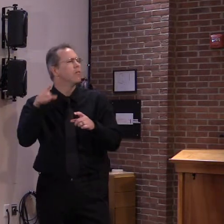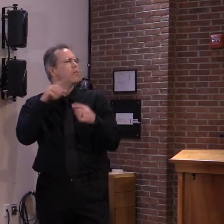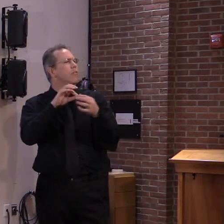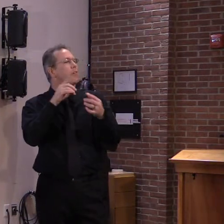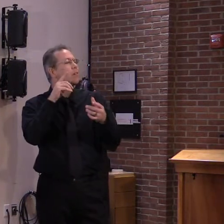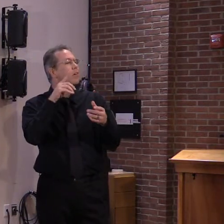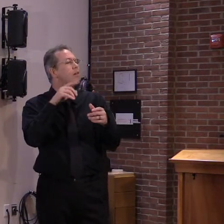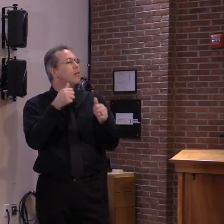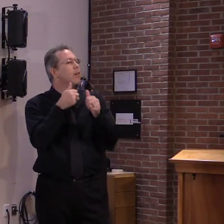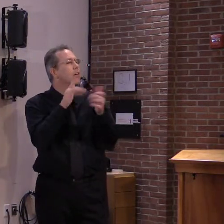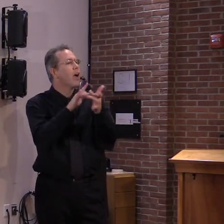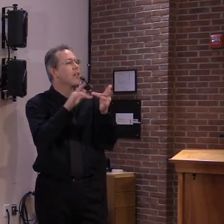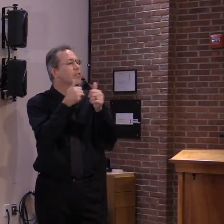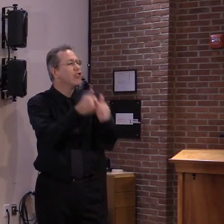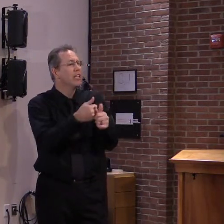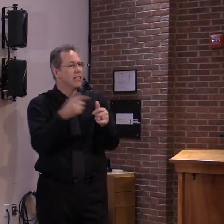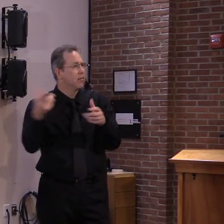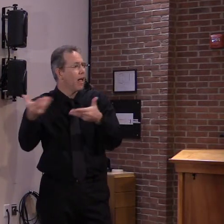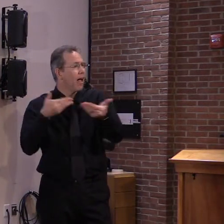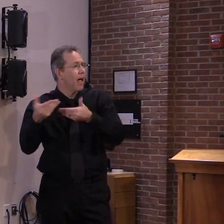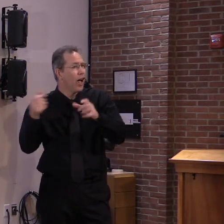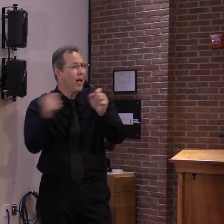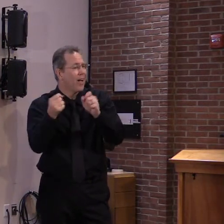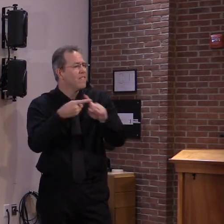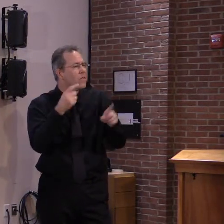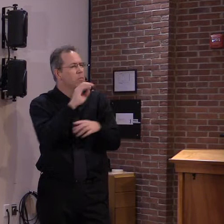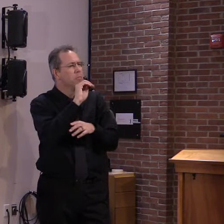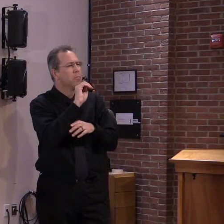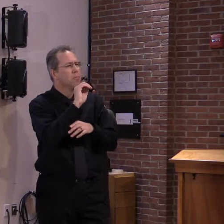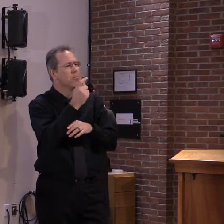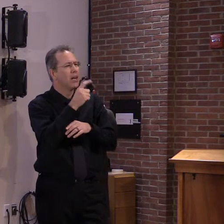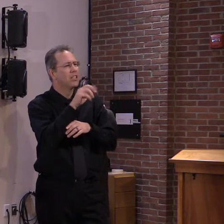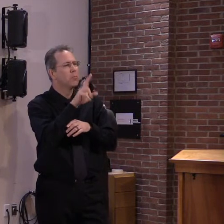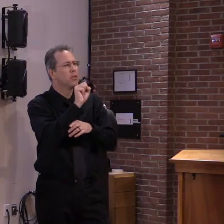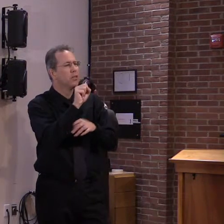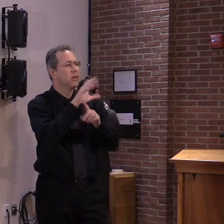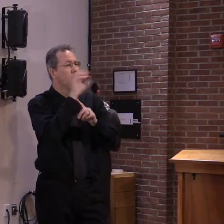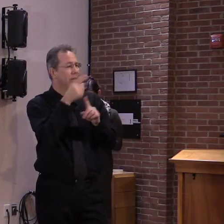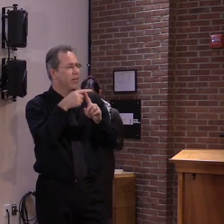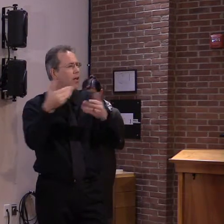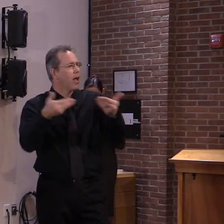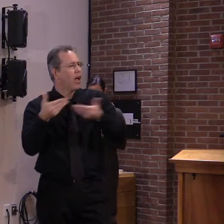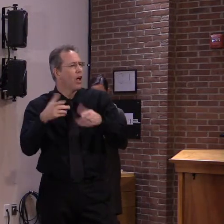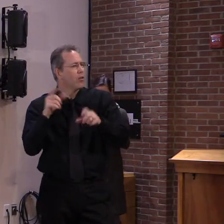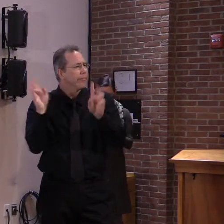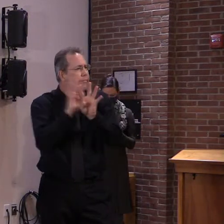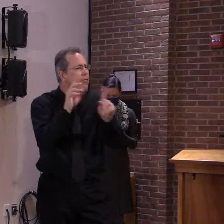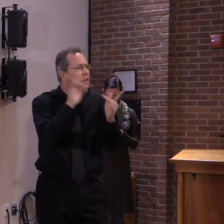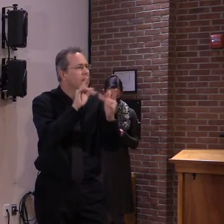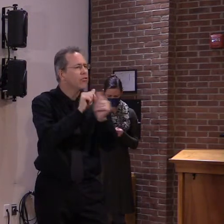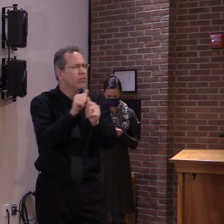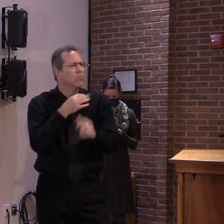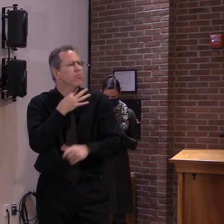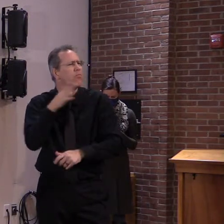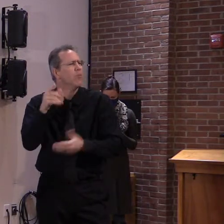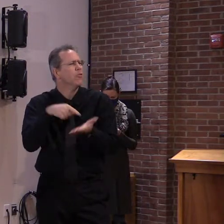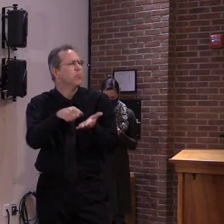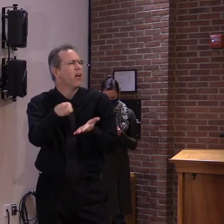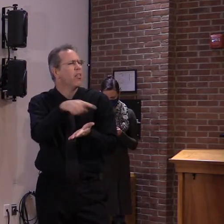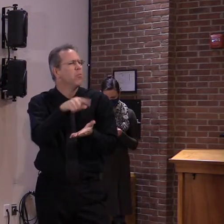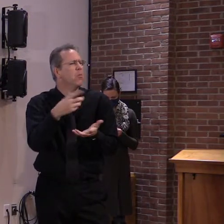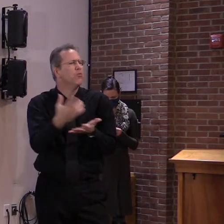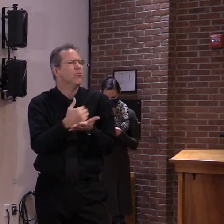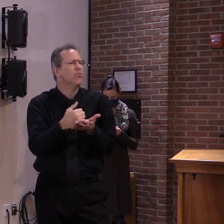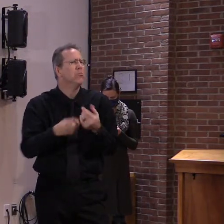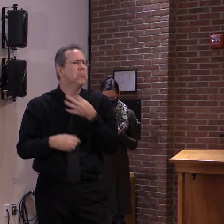Lisa, you just went out of my pay grade on how much is left because it's there. I'll probably ask Secretary Young